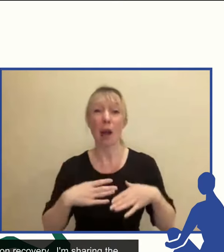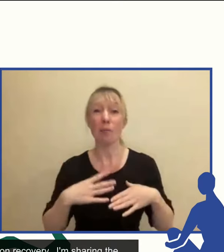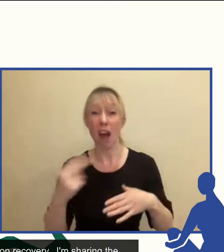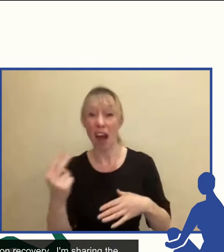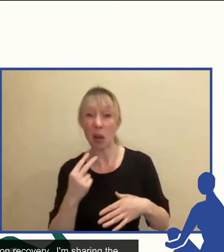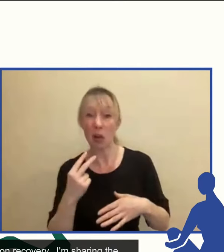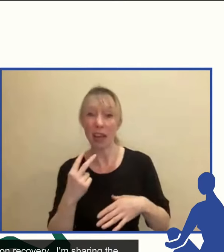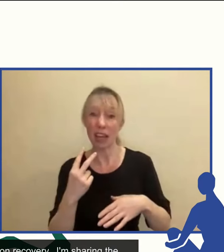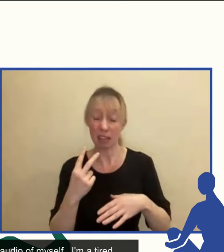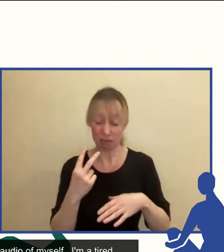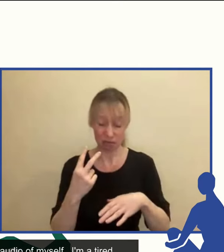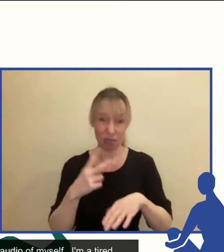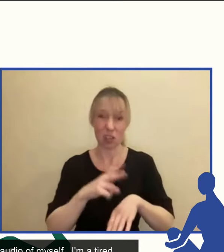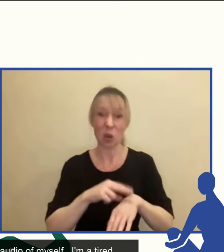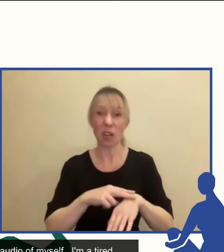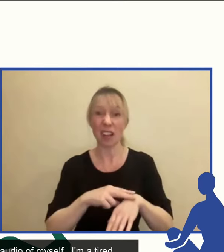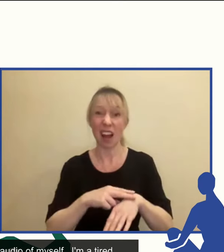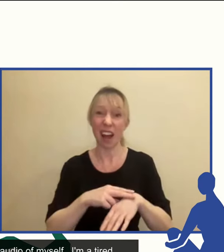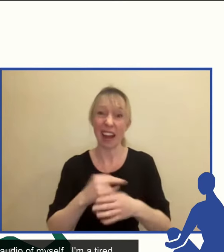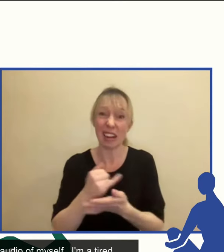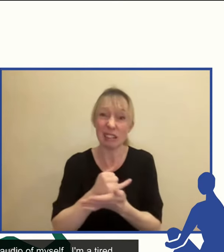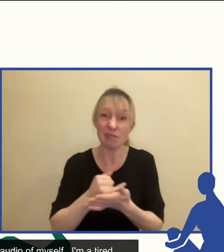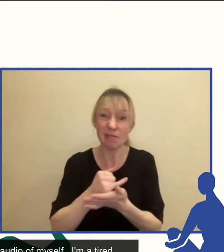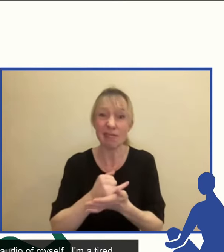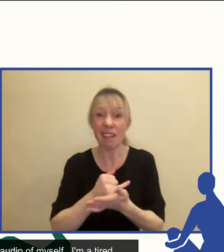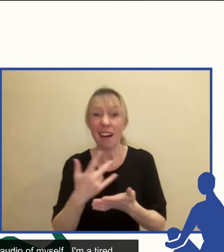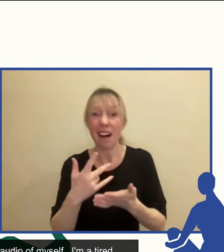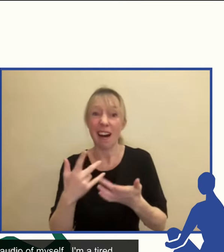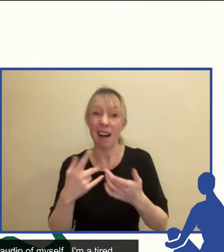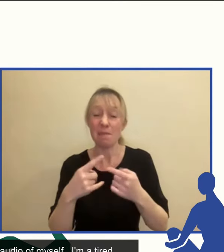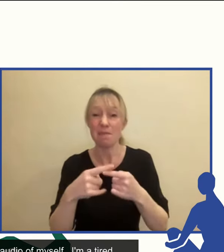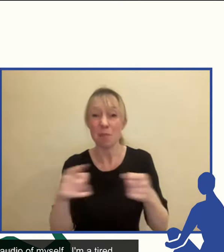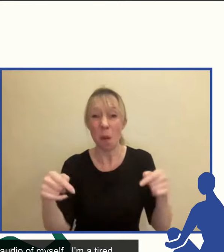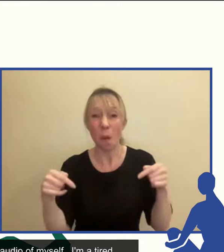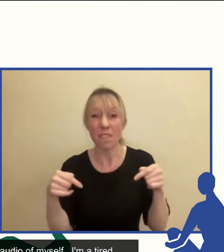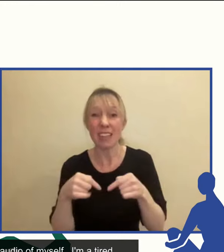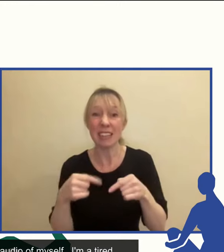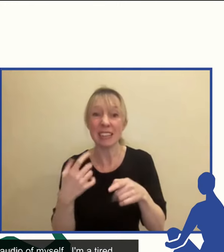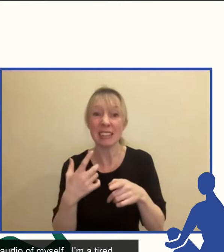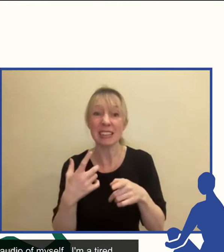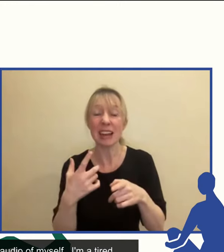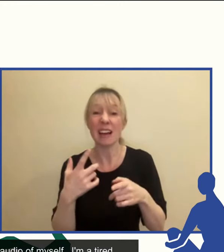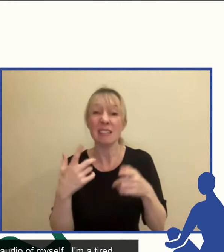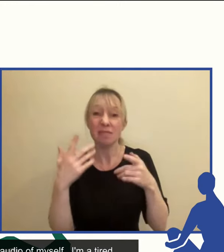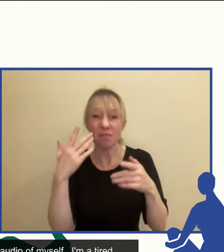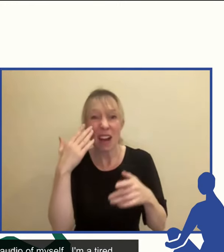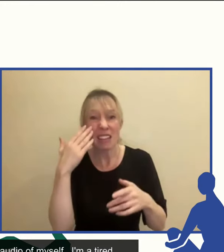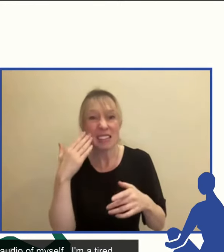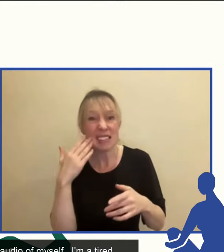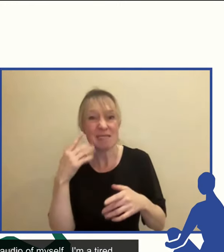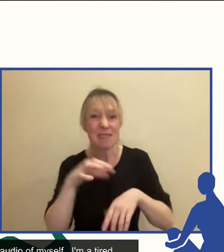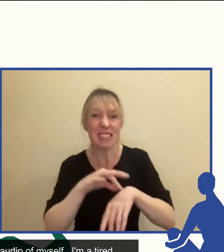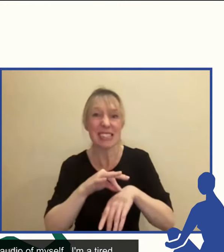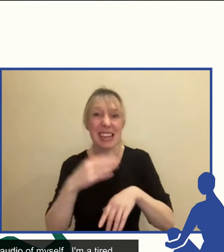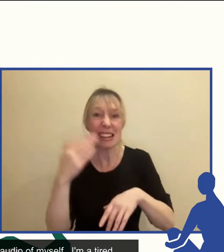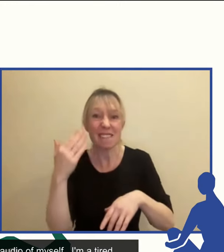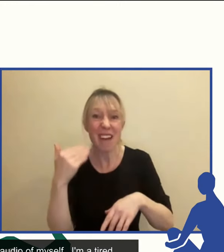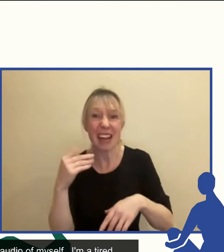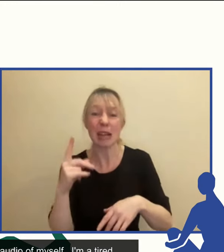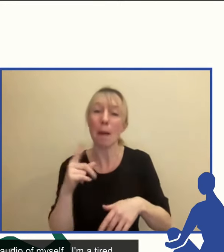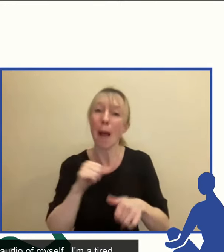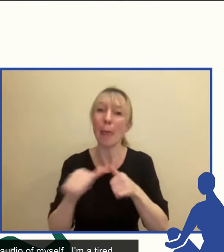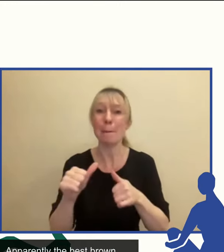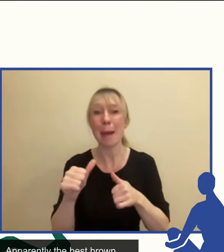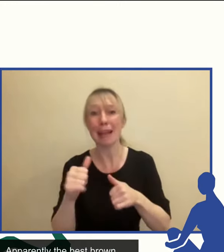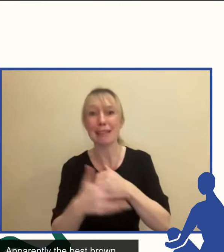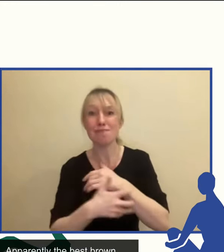shabby NHS office, fading Indian skin, but apparently the best brown eyes in Cheltenham. Tonight's event then